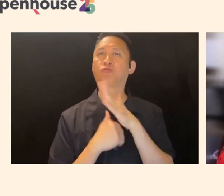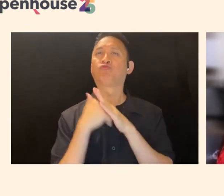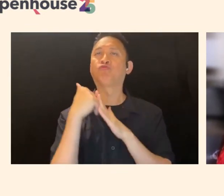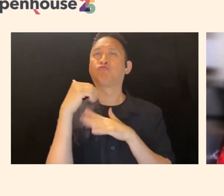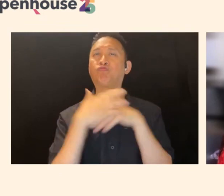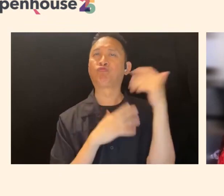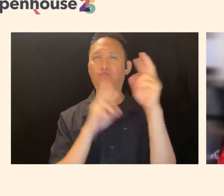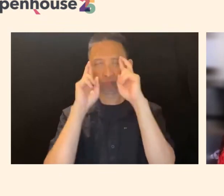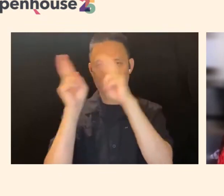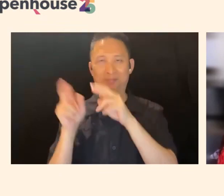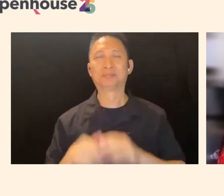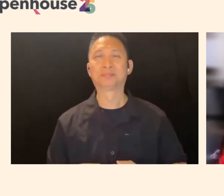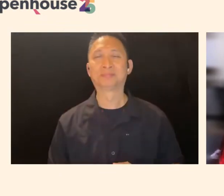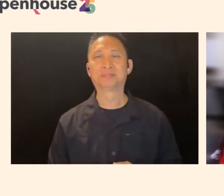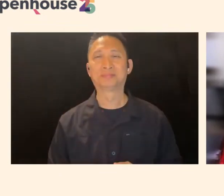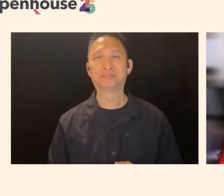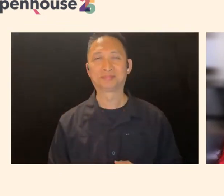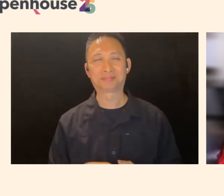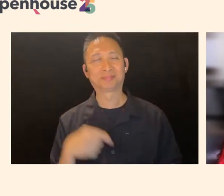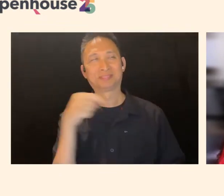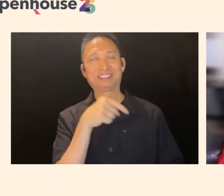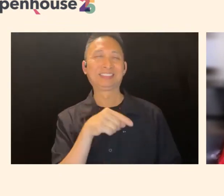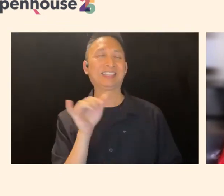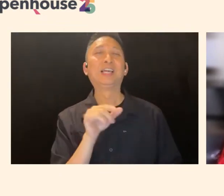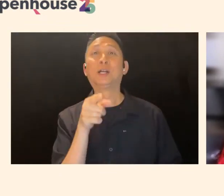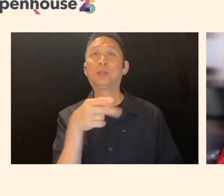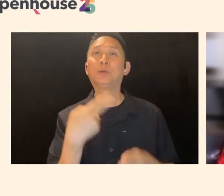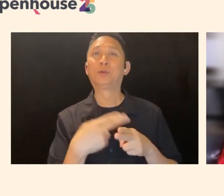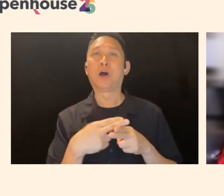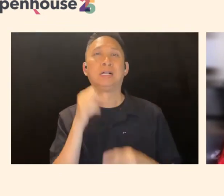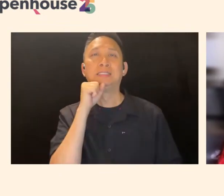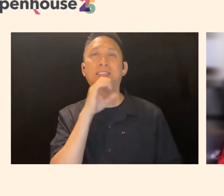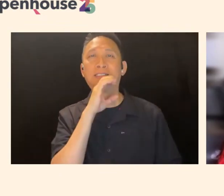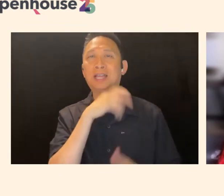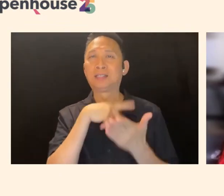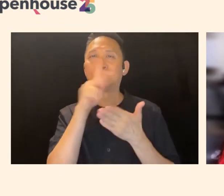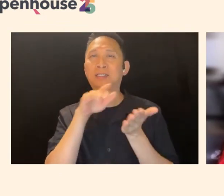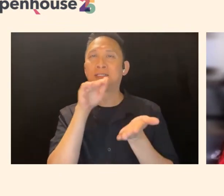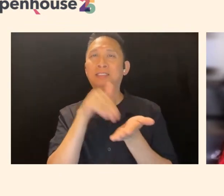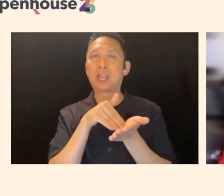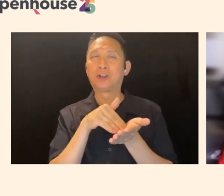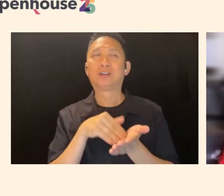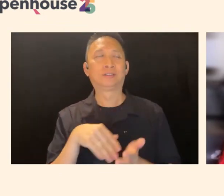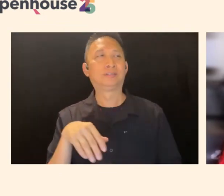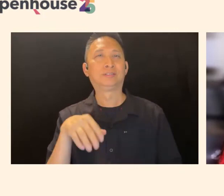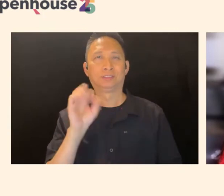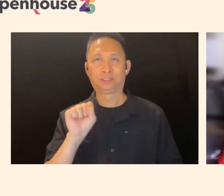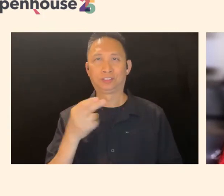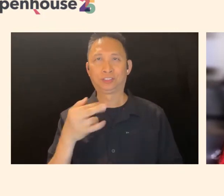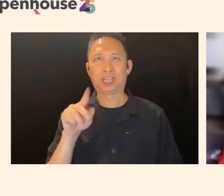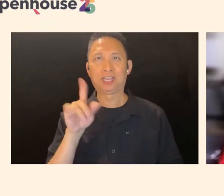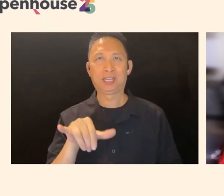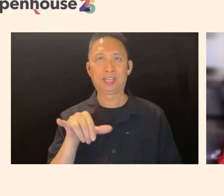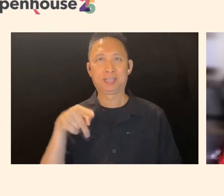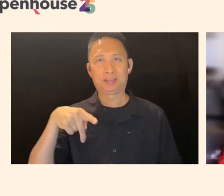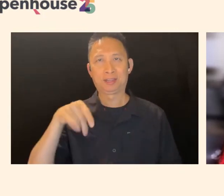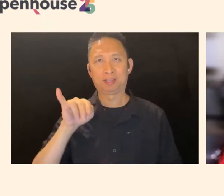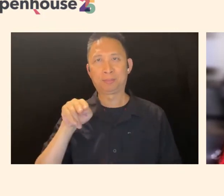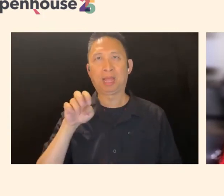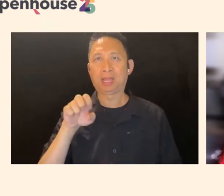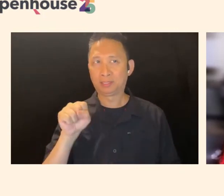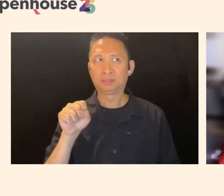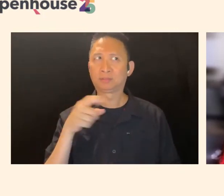Shady Pines, as you lovingly dubbed it, are there income rent restrictions? Is that community fully funded